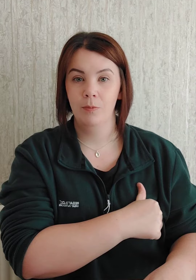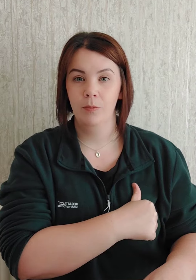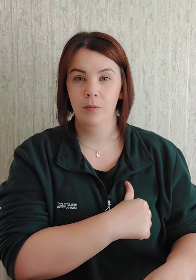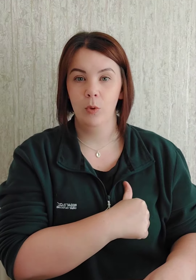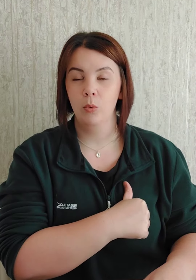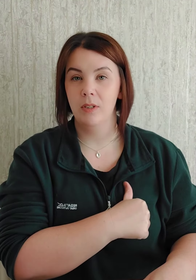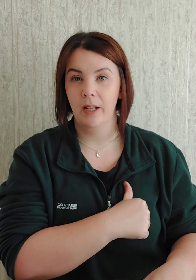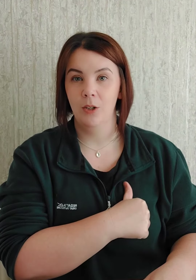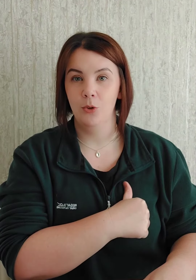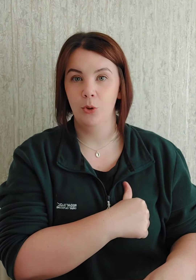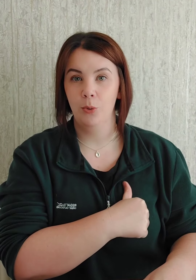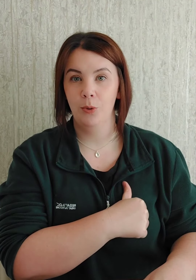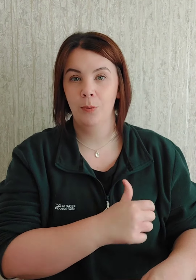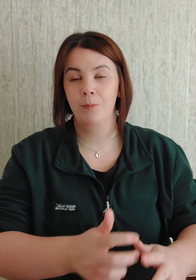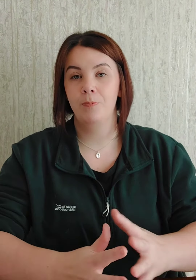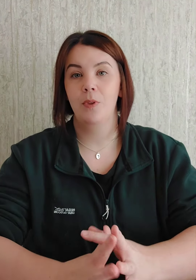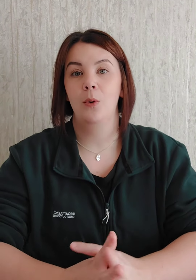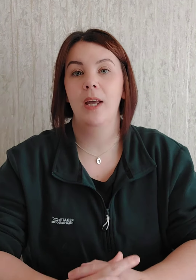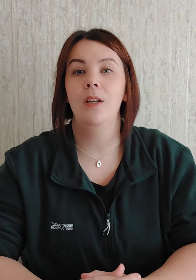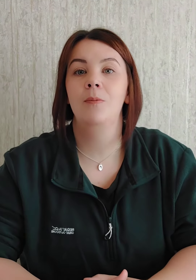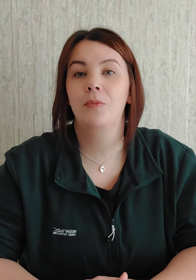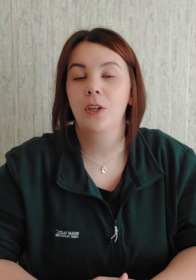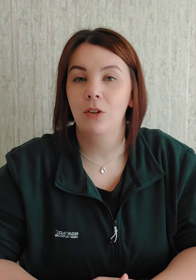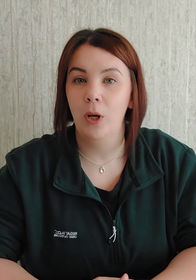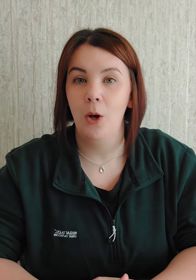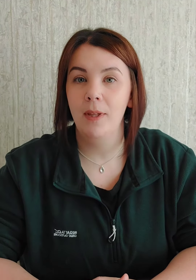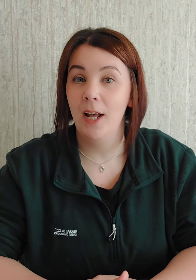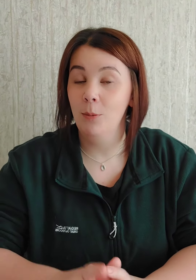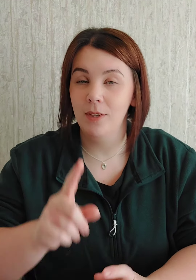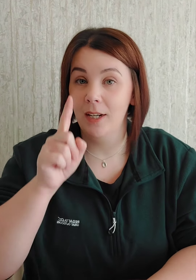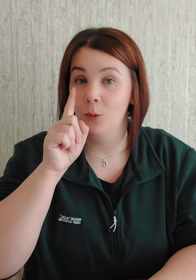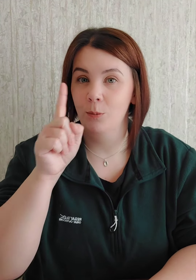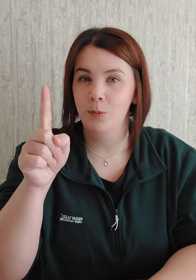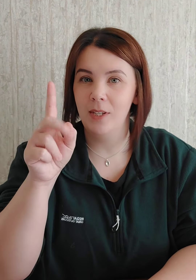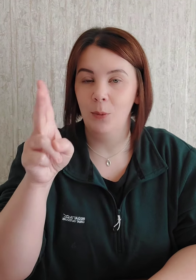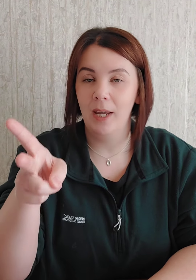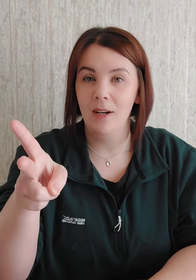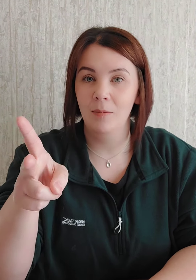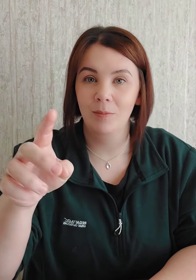or to tell the truth. Okay, so I hope that helps, and I'll see you again